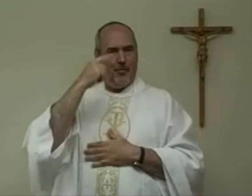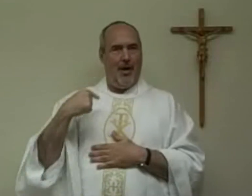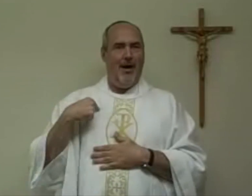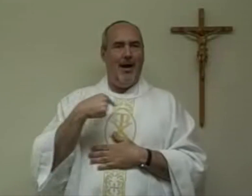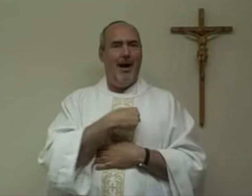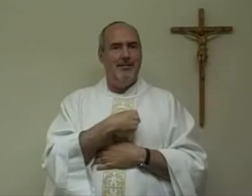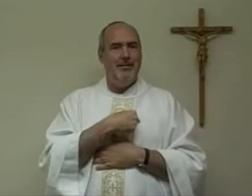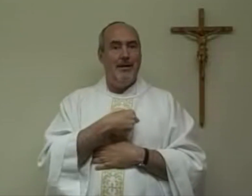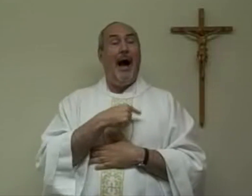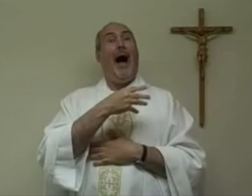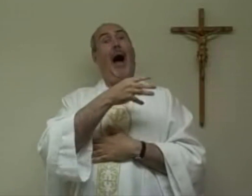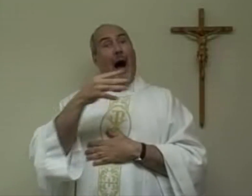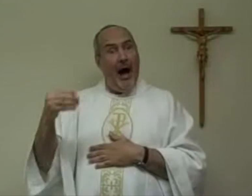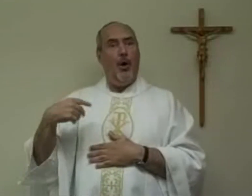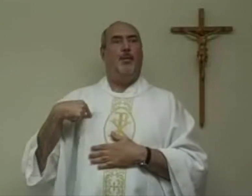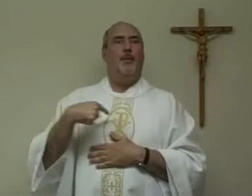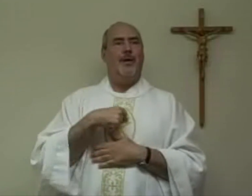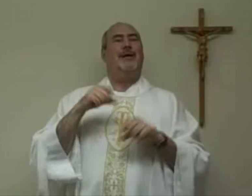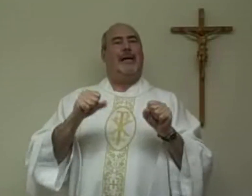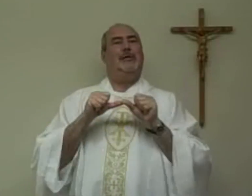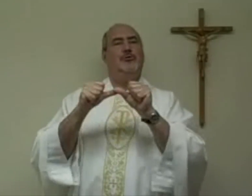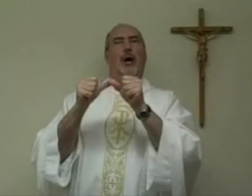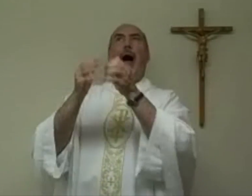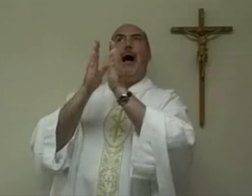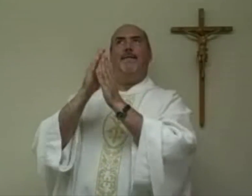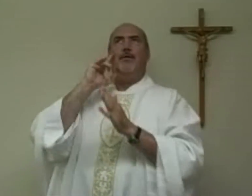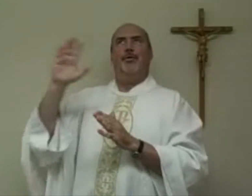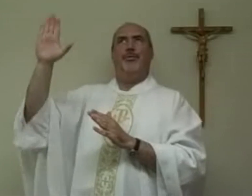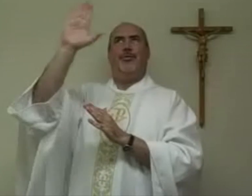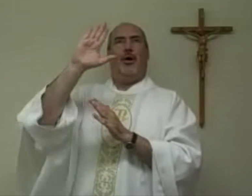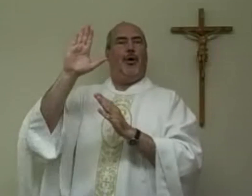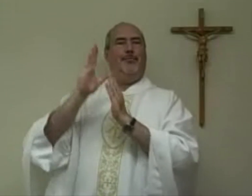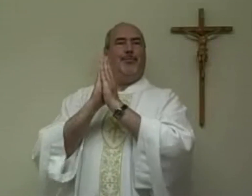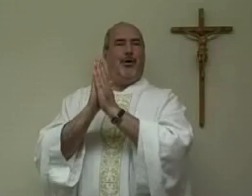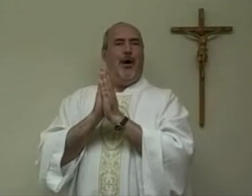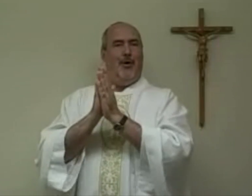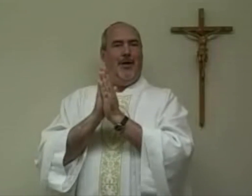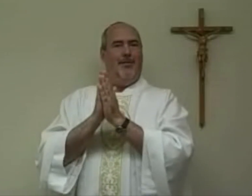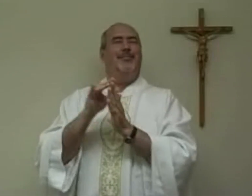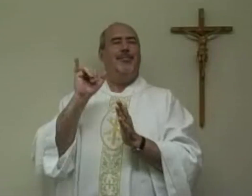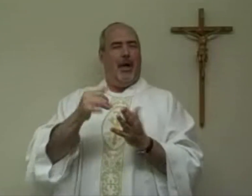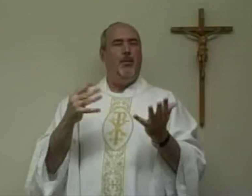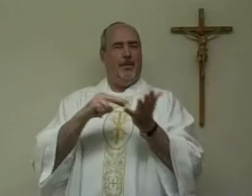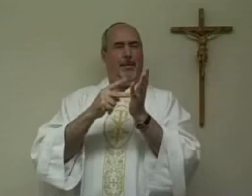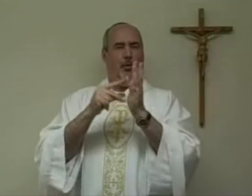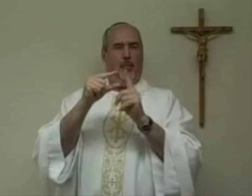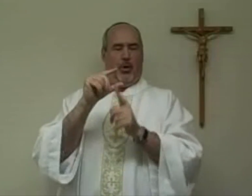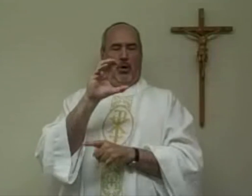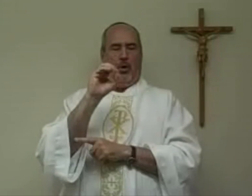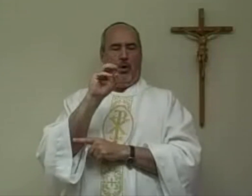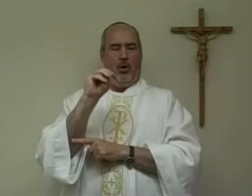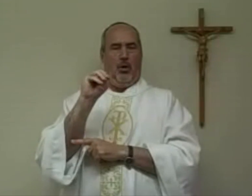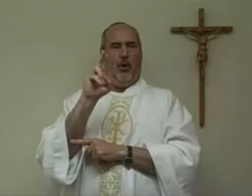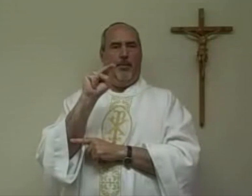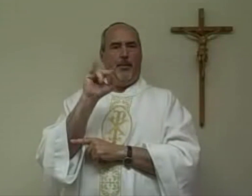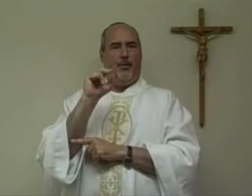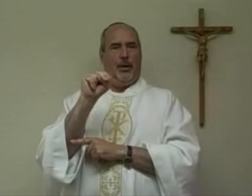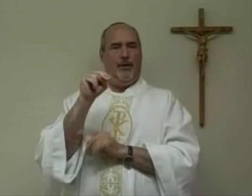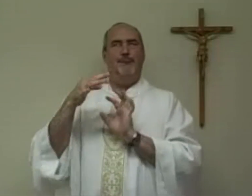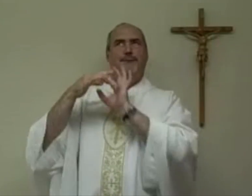they continue to pray for each and every one of us. And we can continue to ask them to pray for us. That